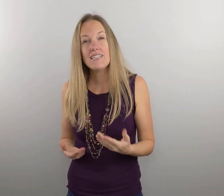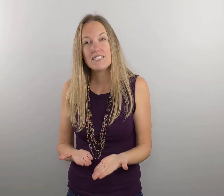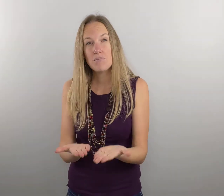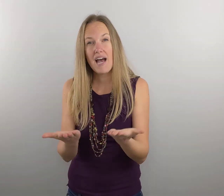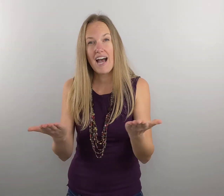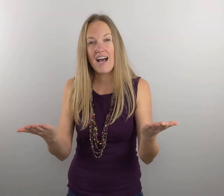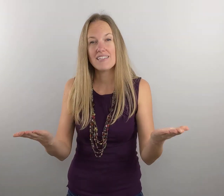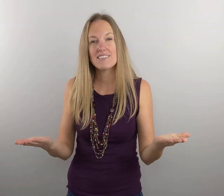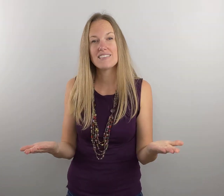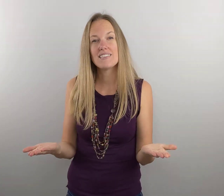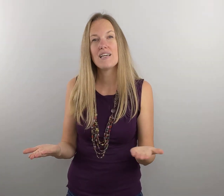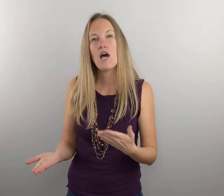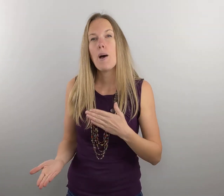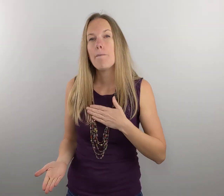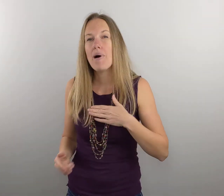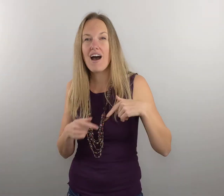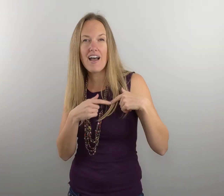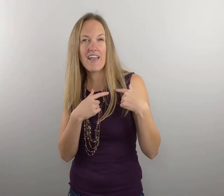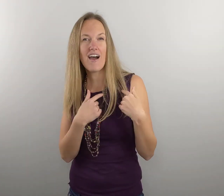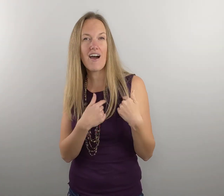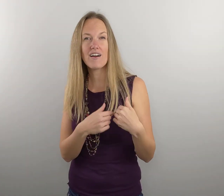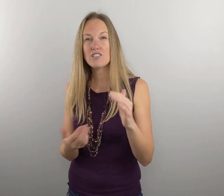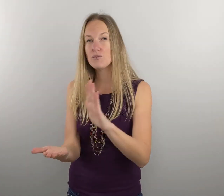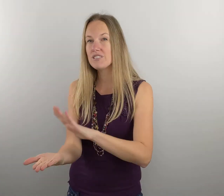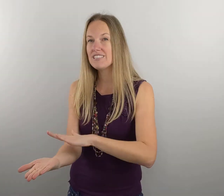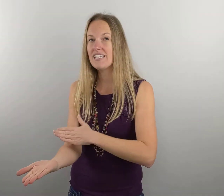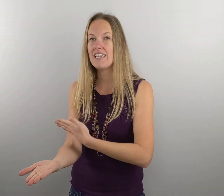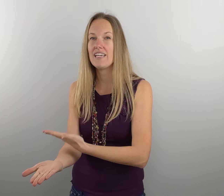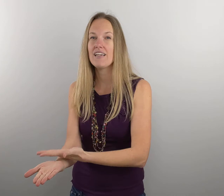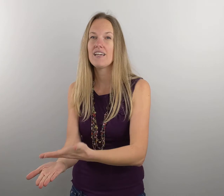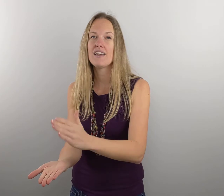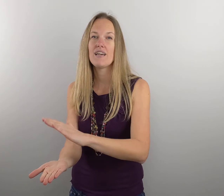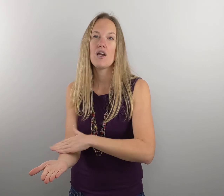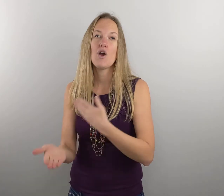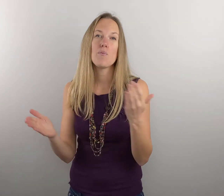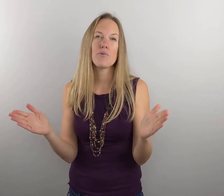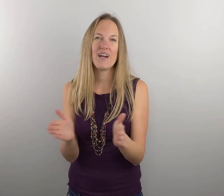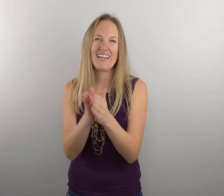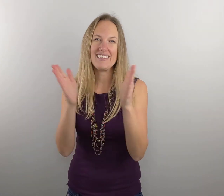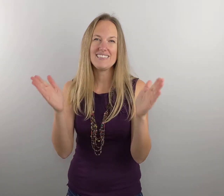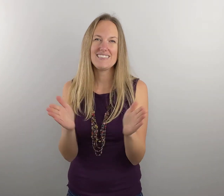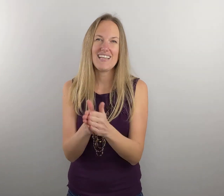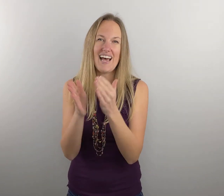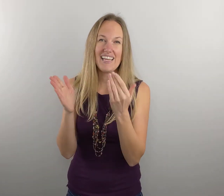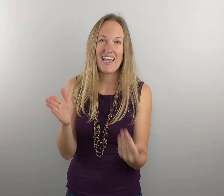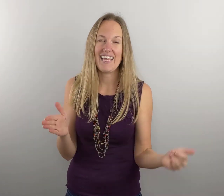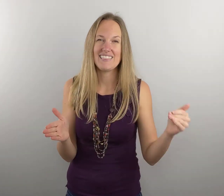to pass. My heart will sing praise again.